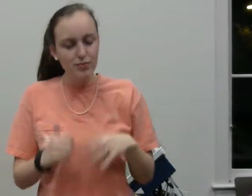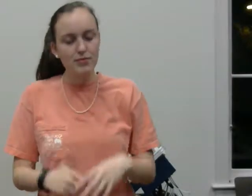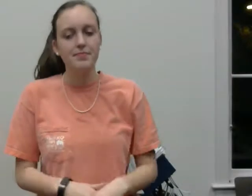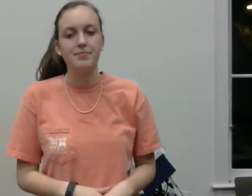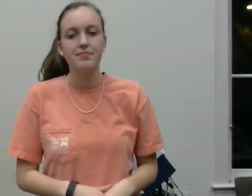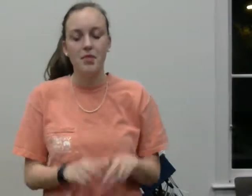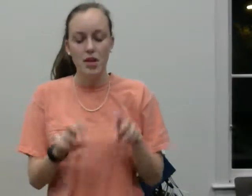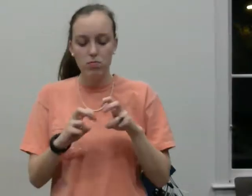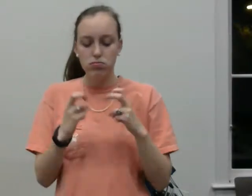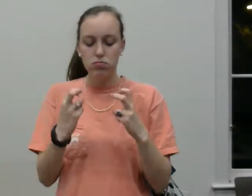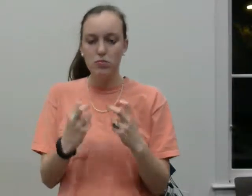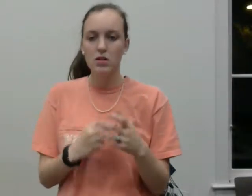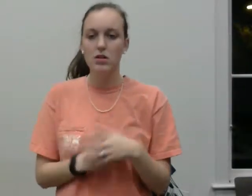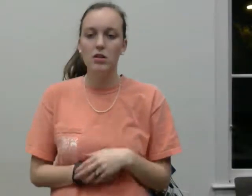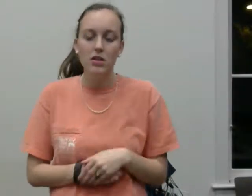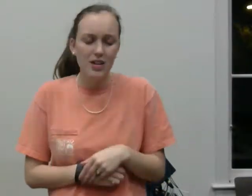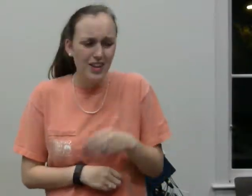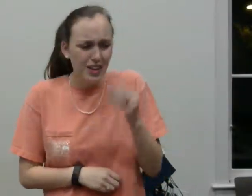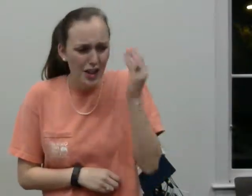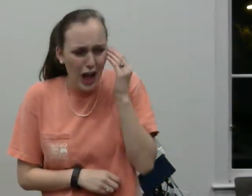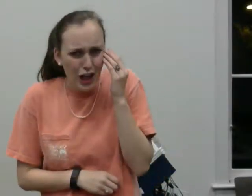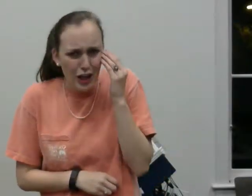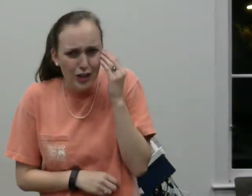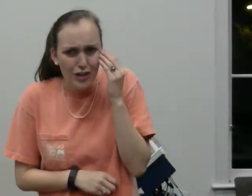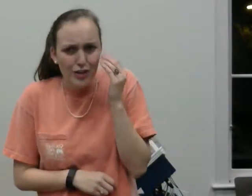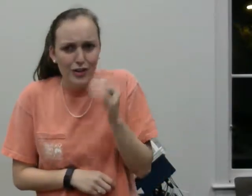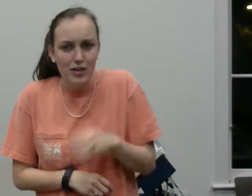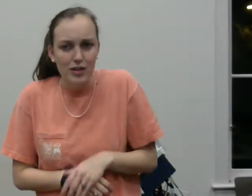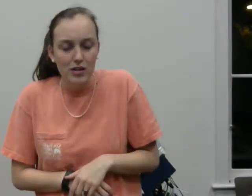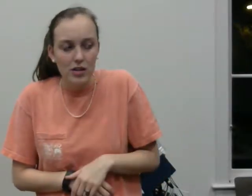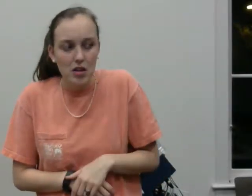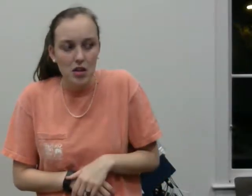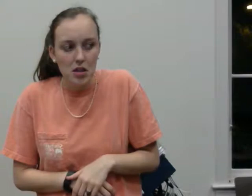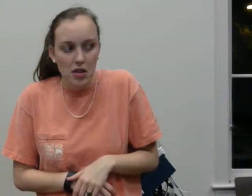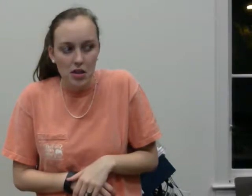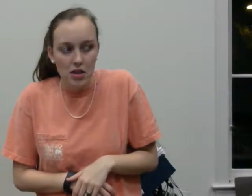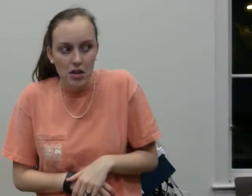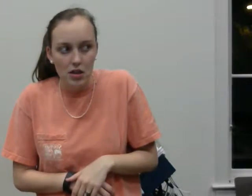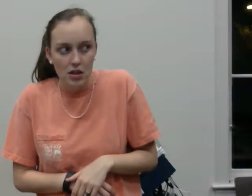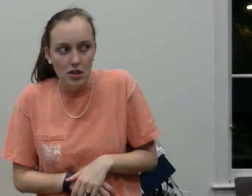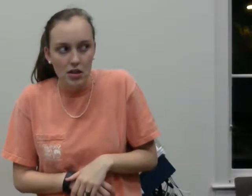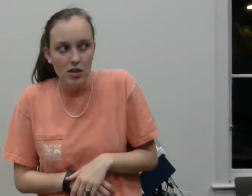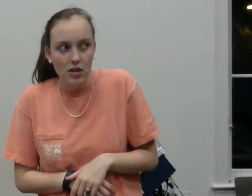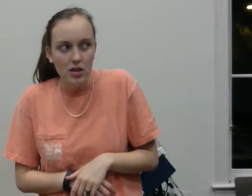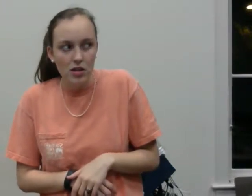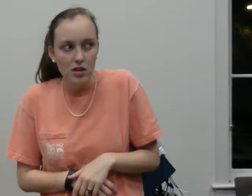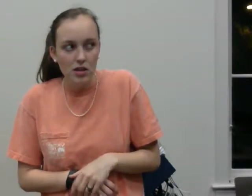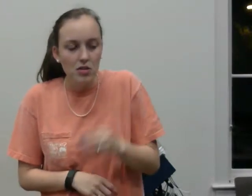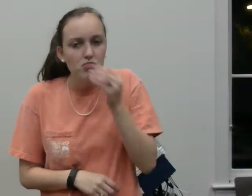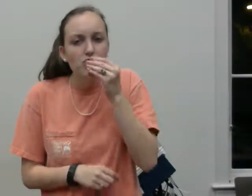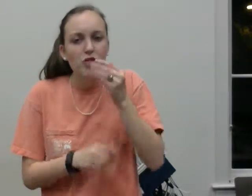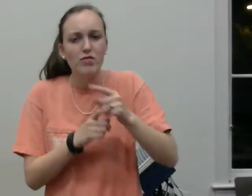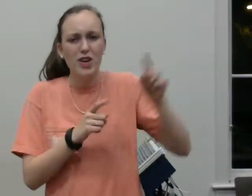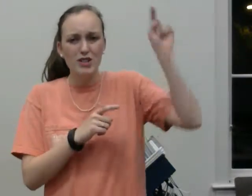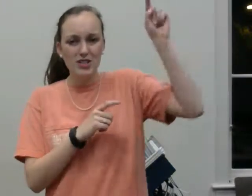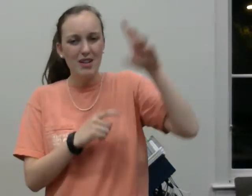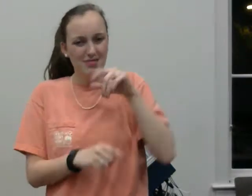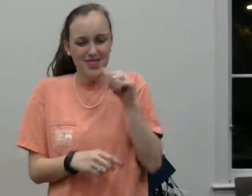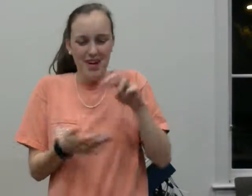You know, just because us guru people do that fine, don't mean we have to start. Listen close, boy,